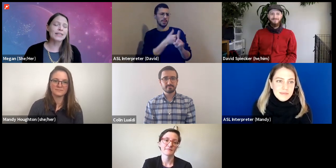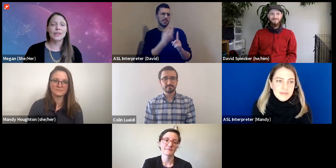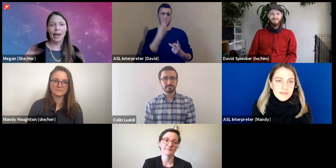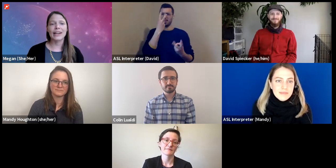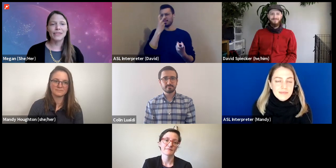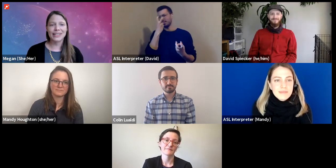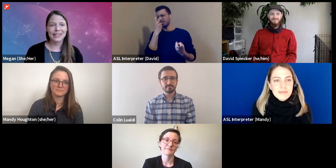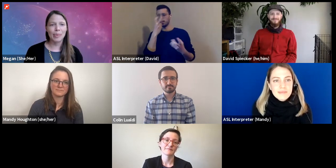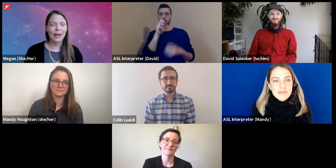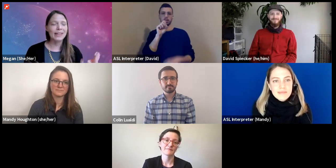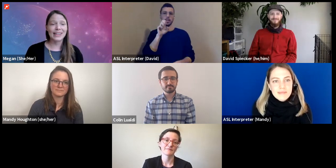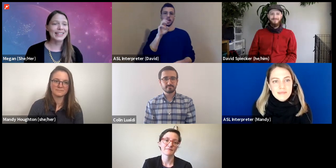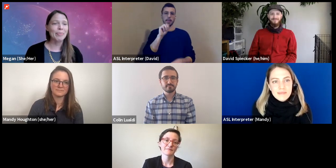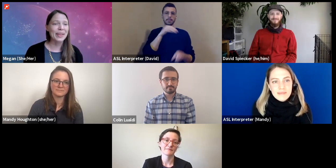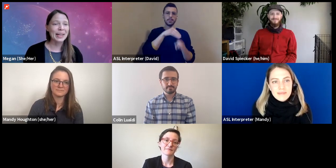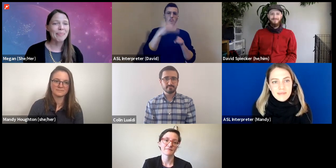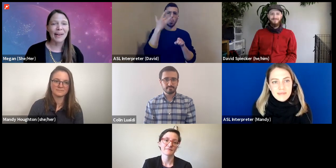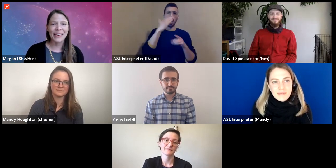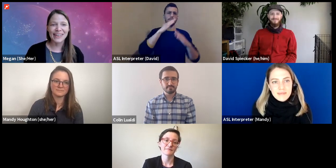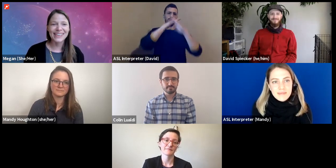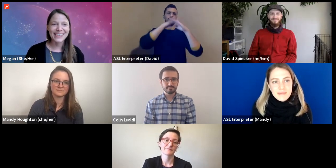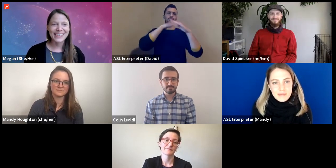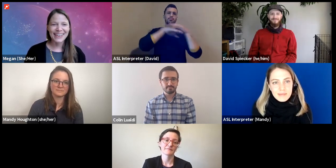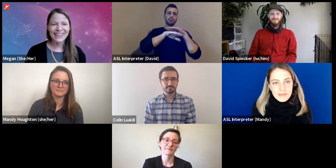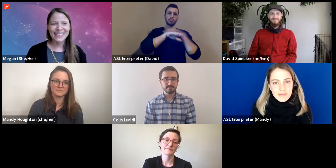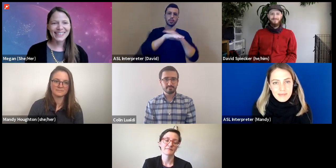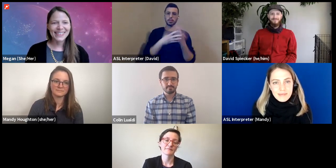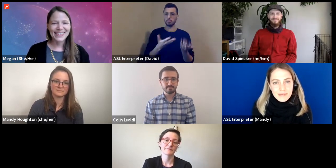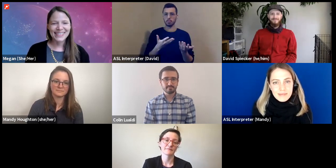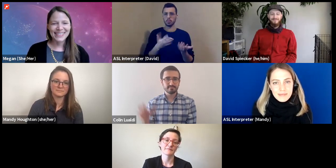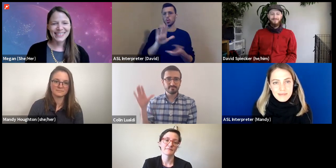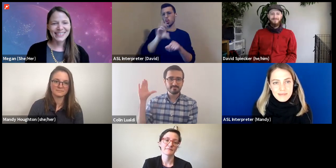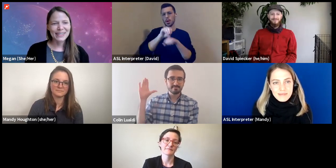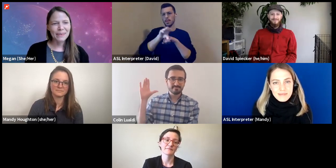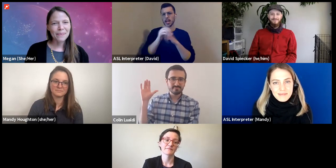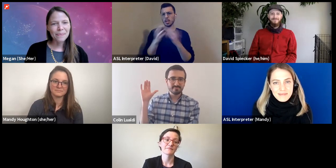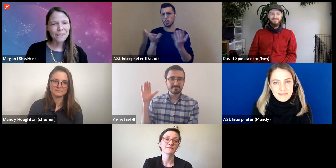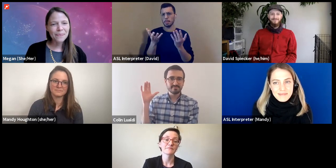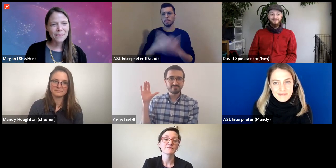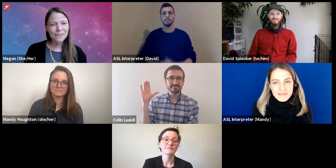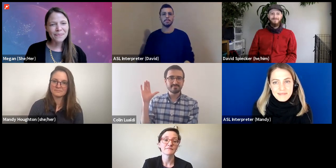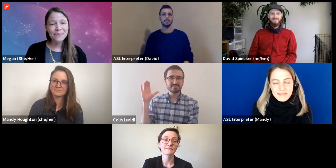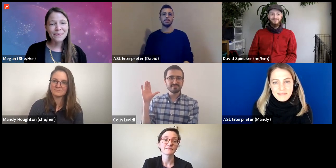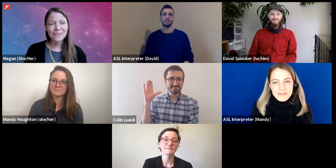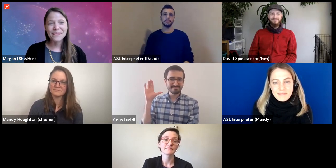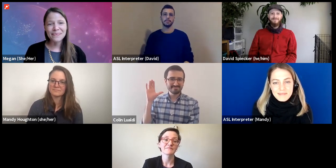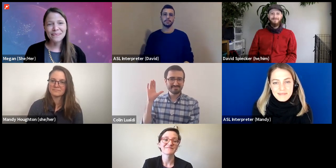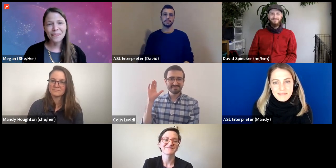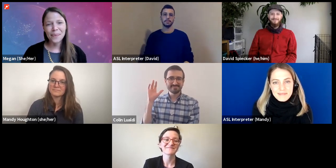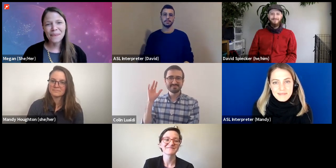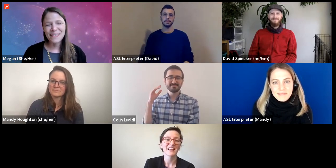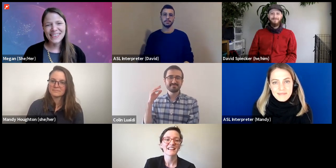STEM because of some kind of accessibility barrier?